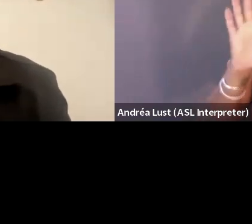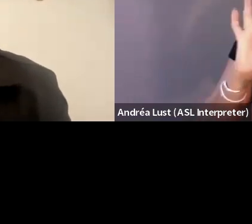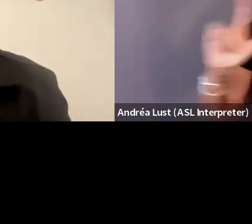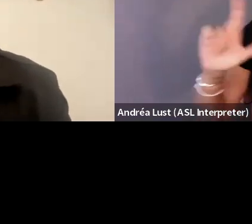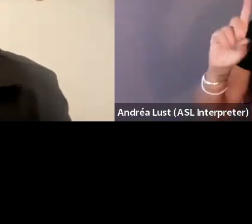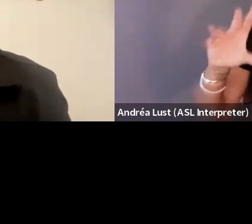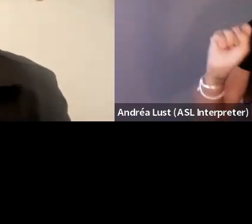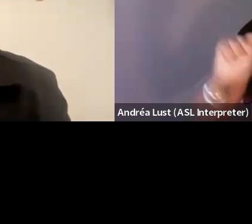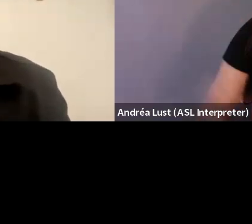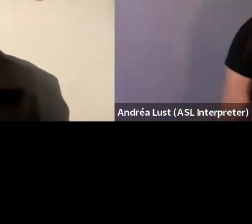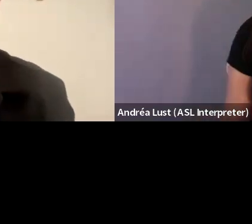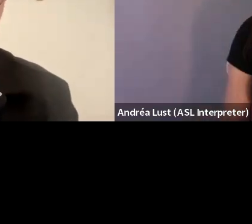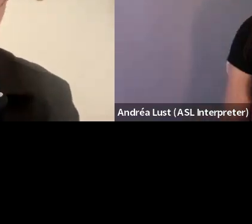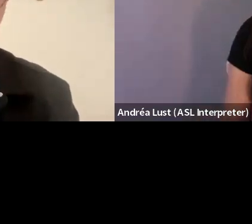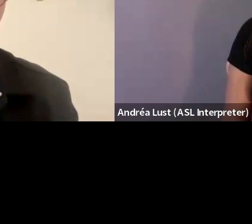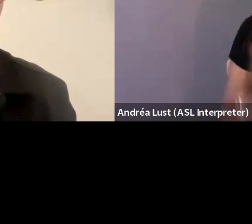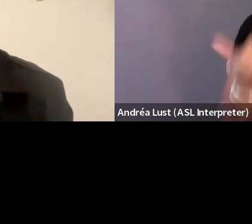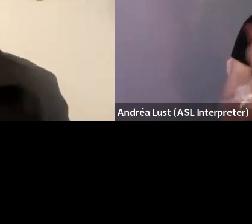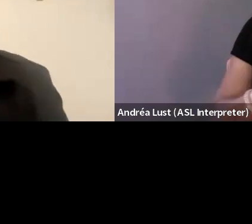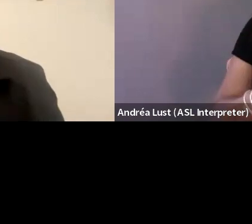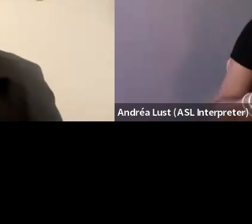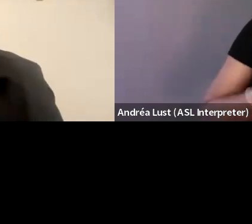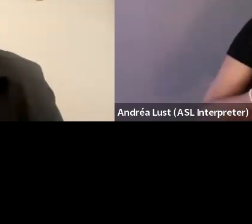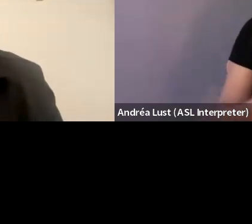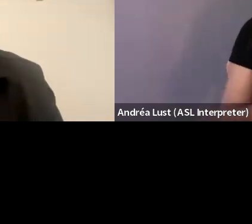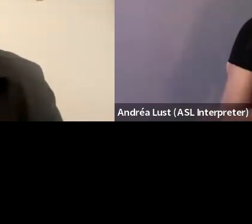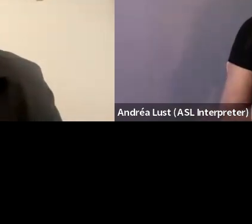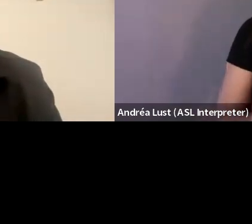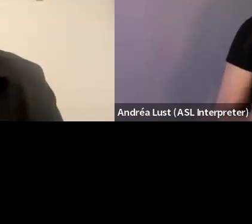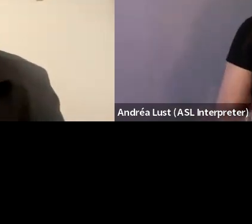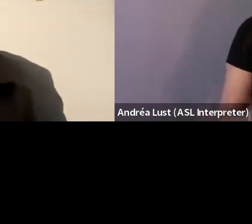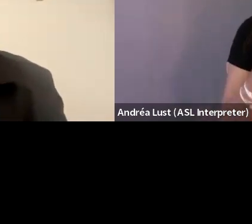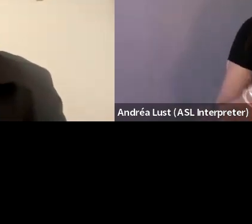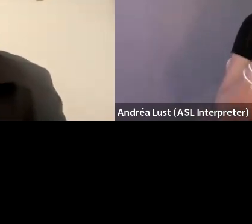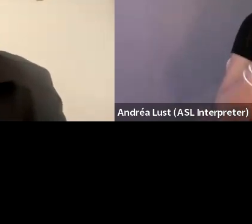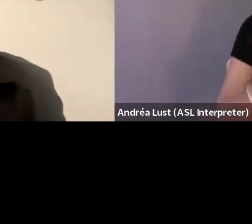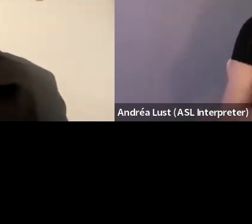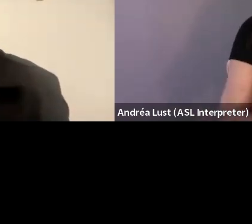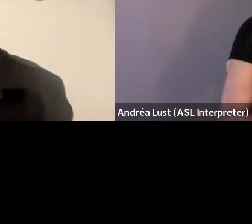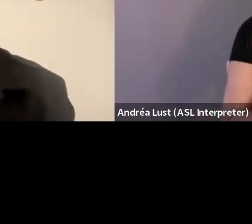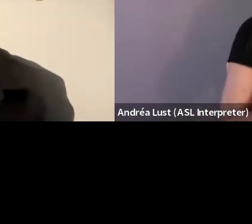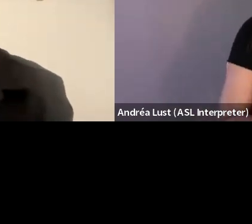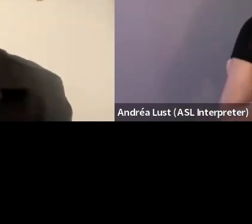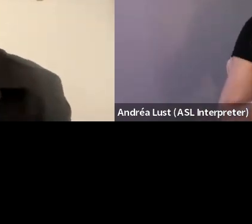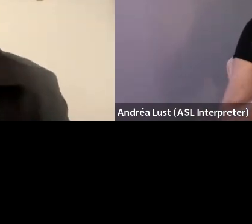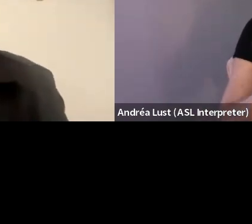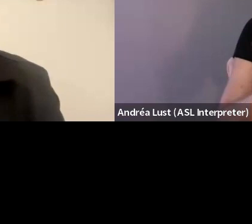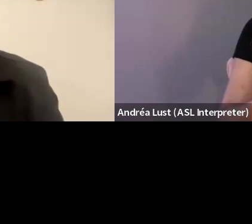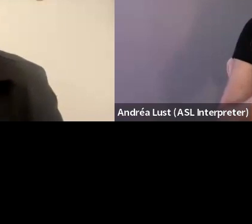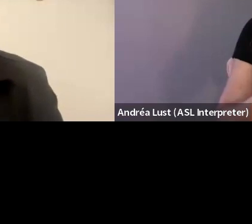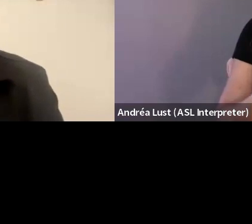FallDocs. This evening, we'll have a conversation between filmmaker Ryan White